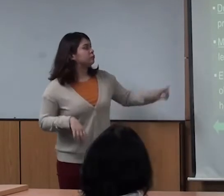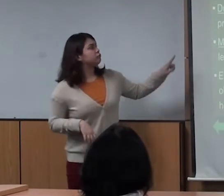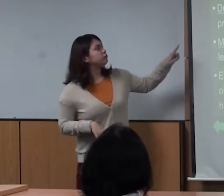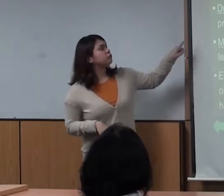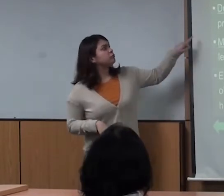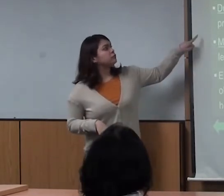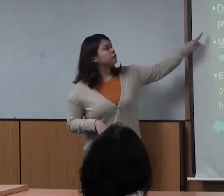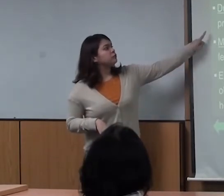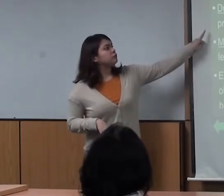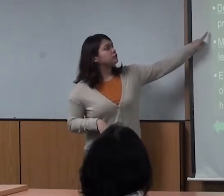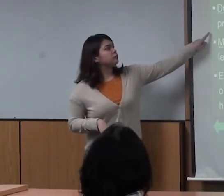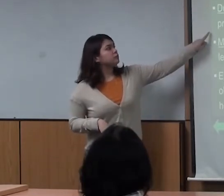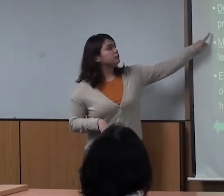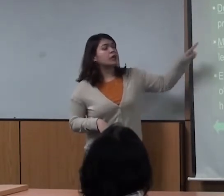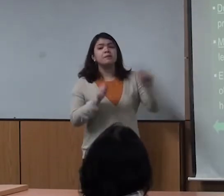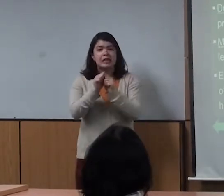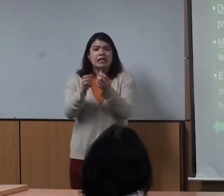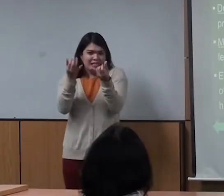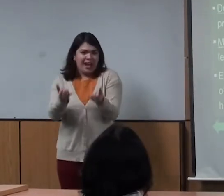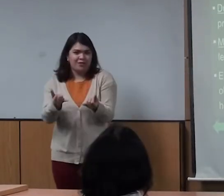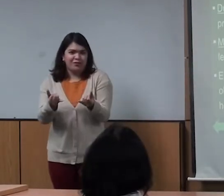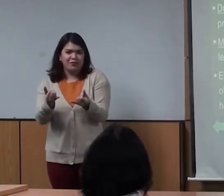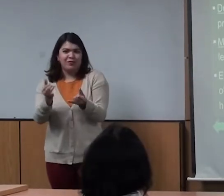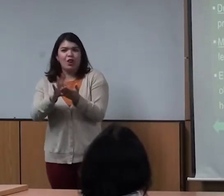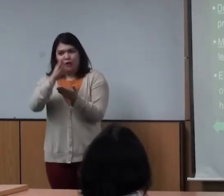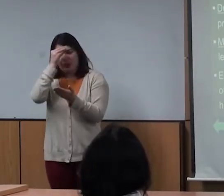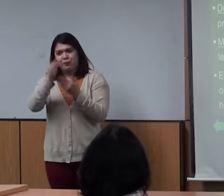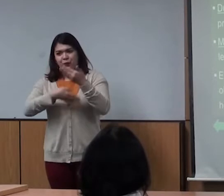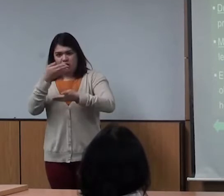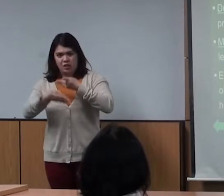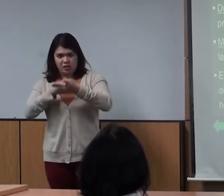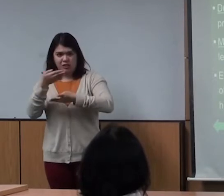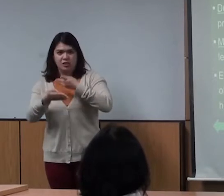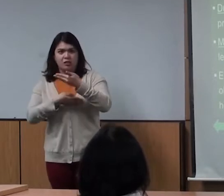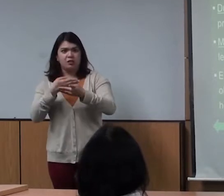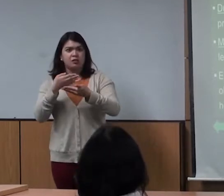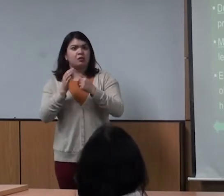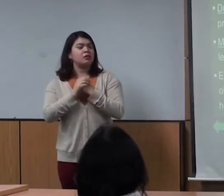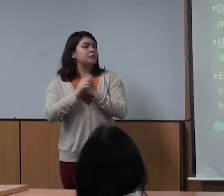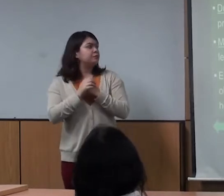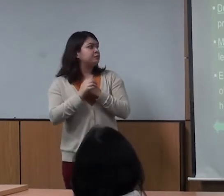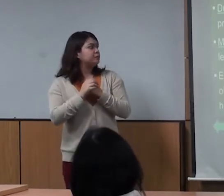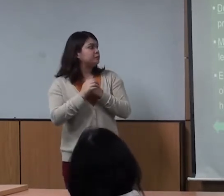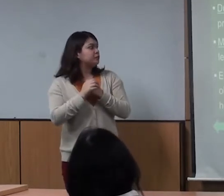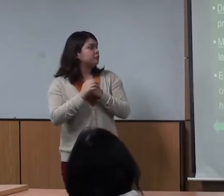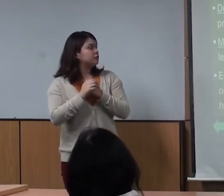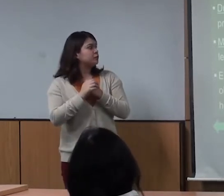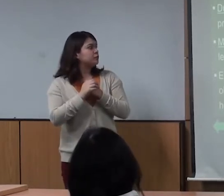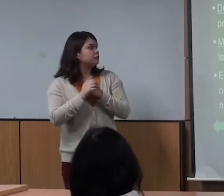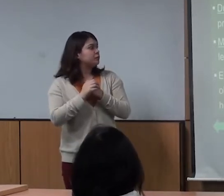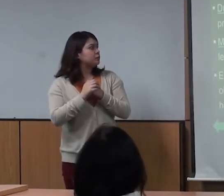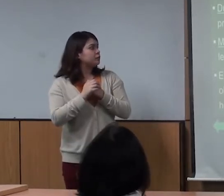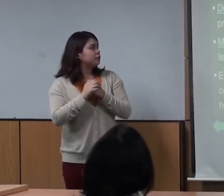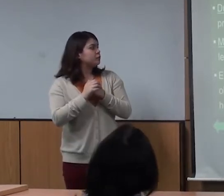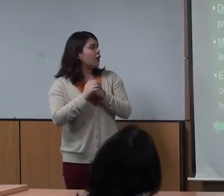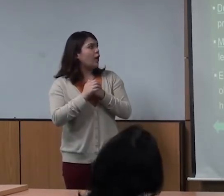formative assessment happens during the learning process. So what it does is to